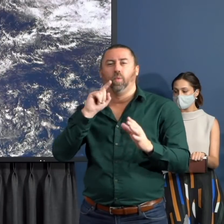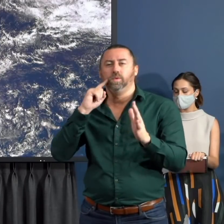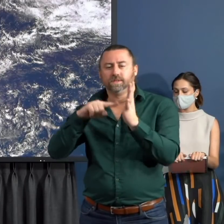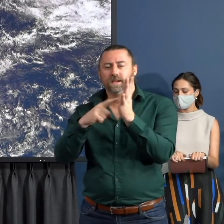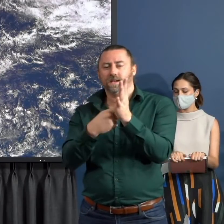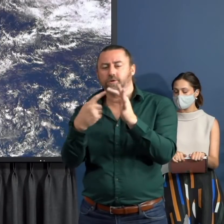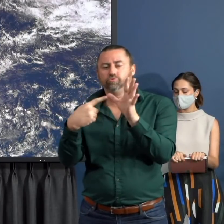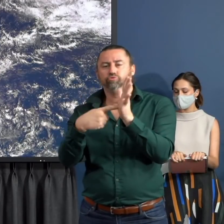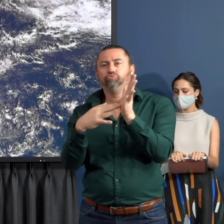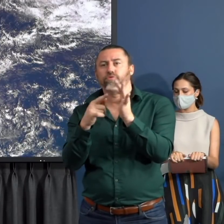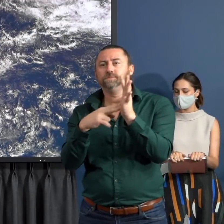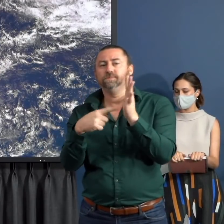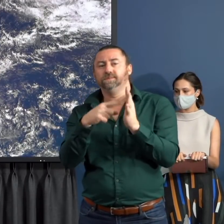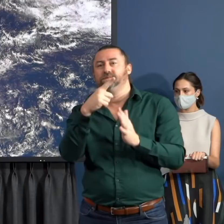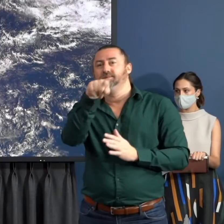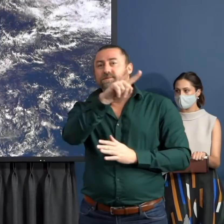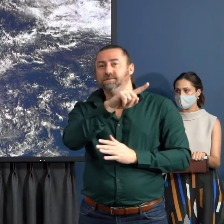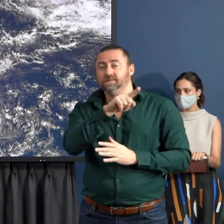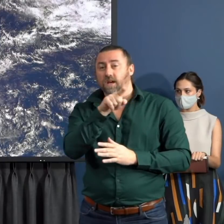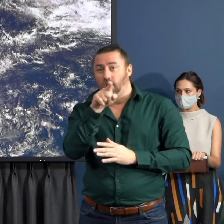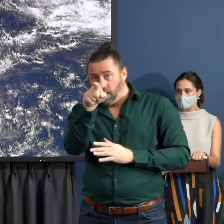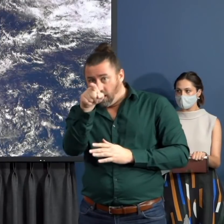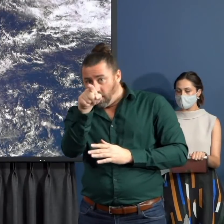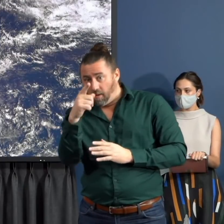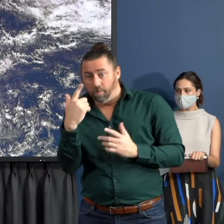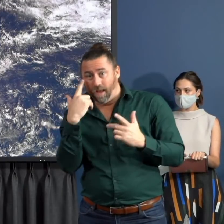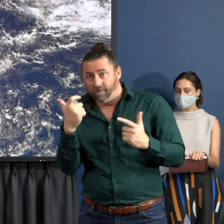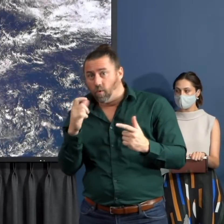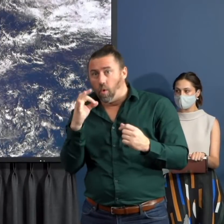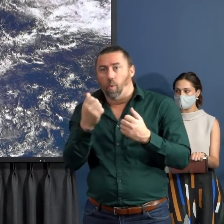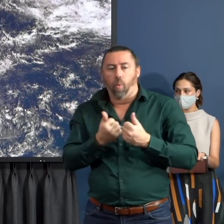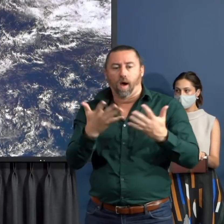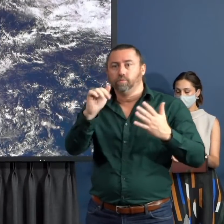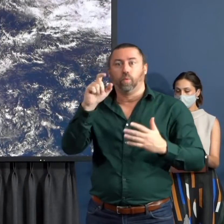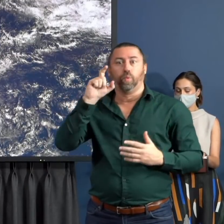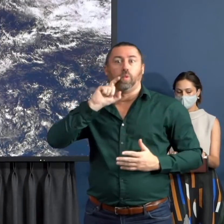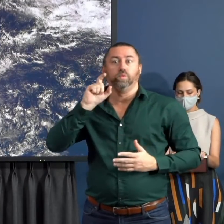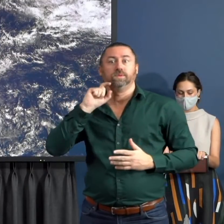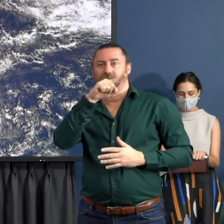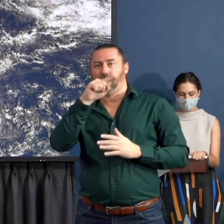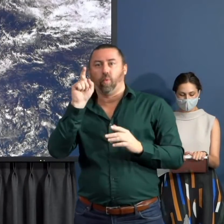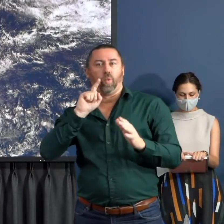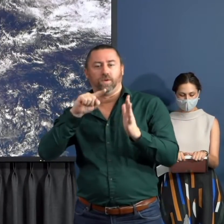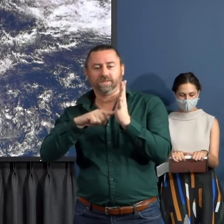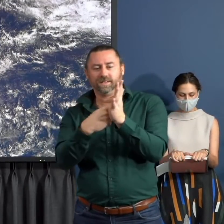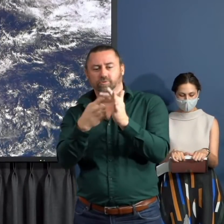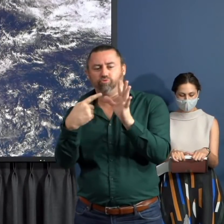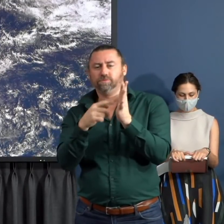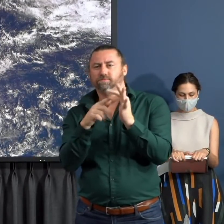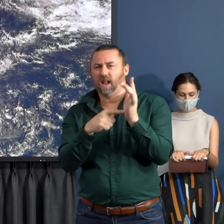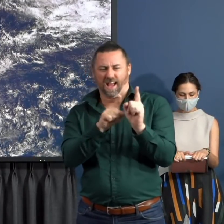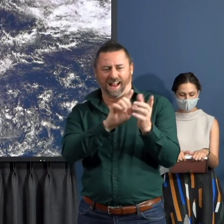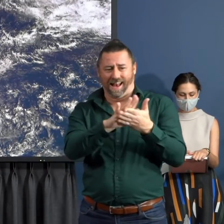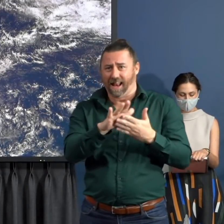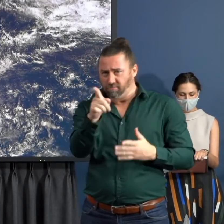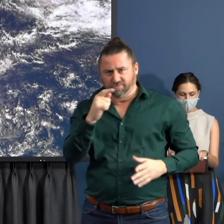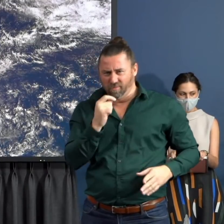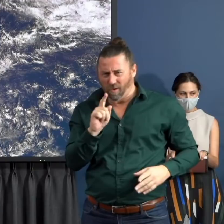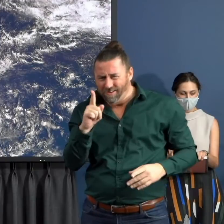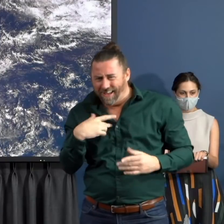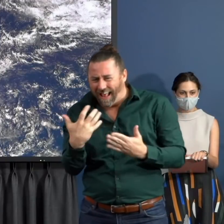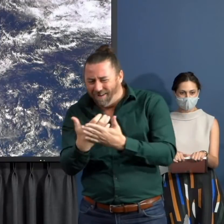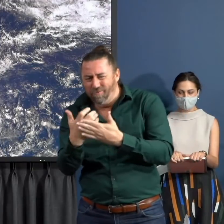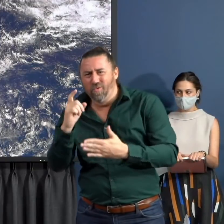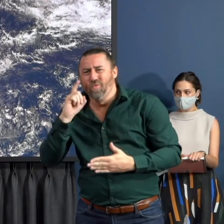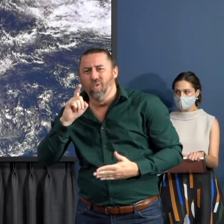ask people in the southeast to please conserve water at the moment? I know this might sound a bit odd, but until we